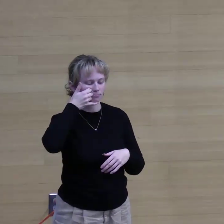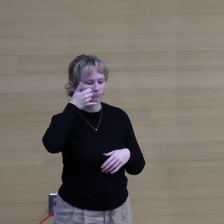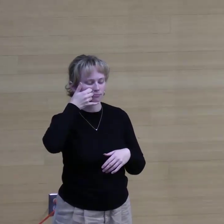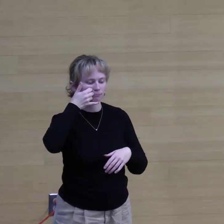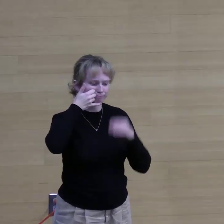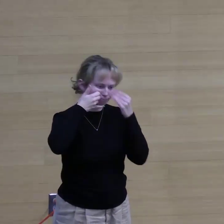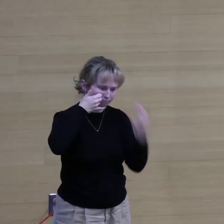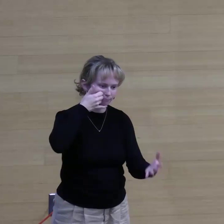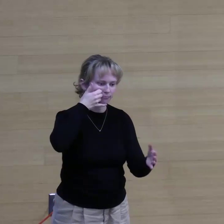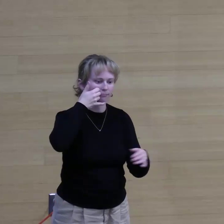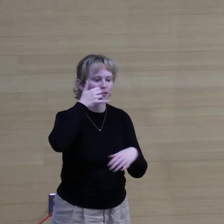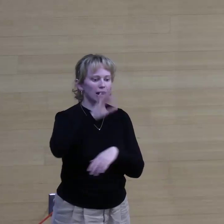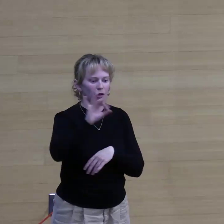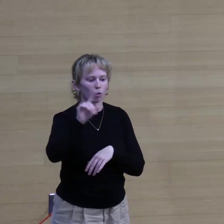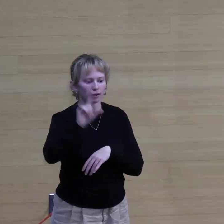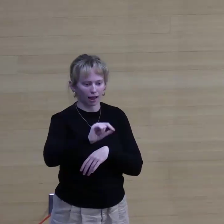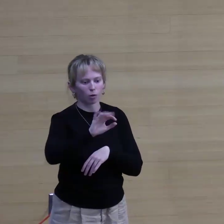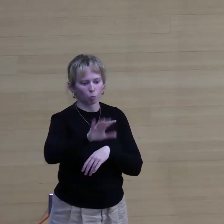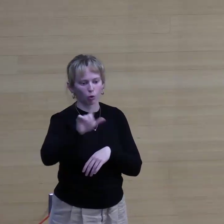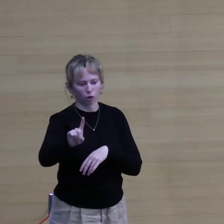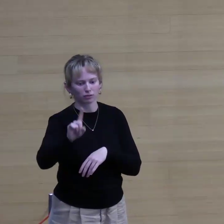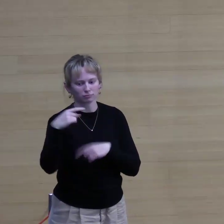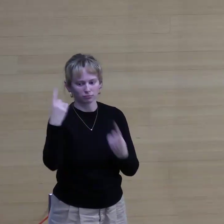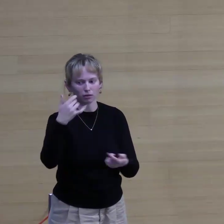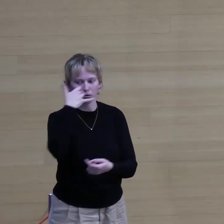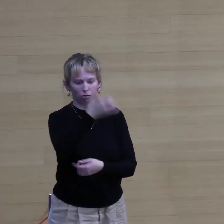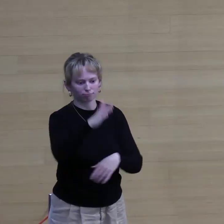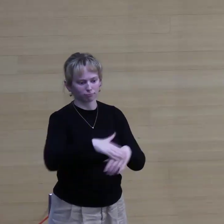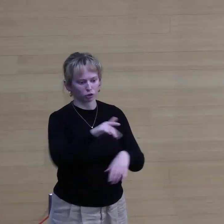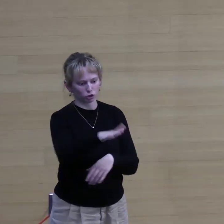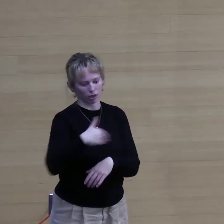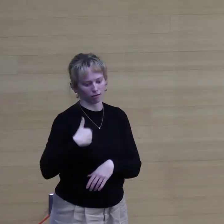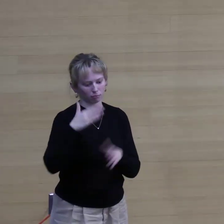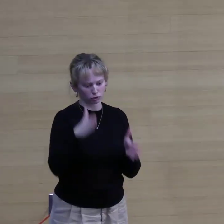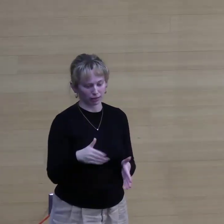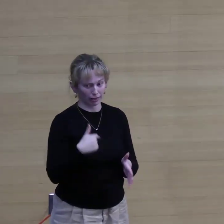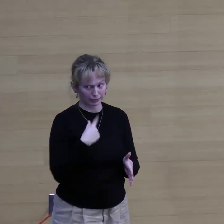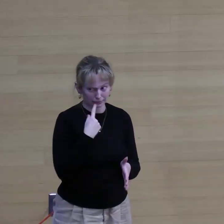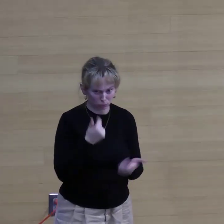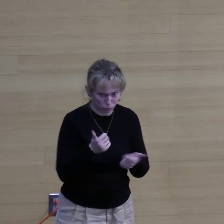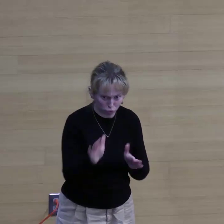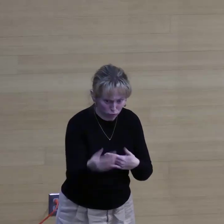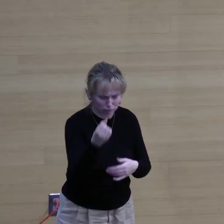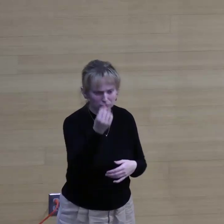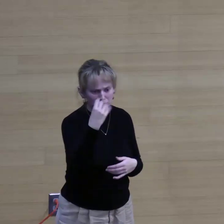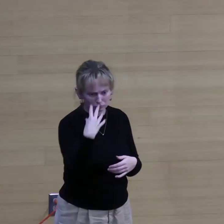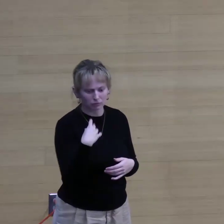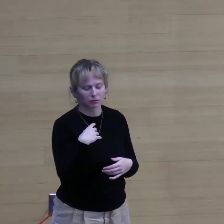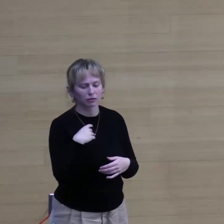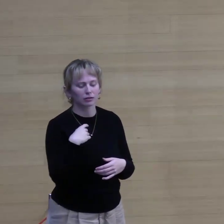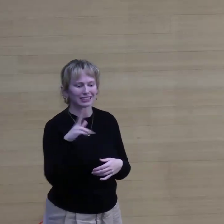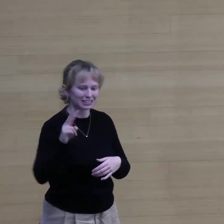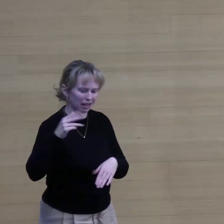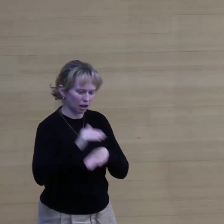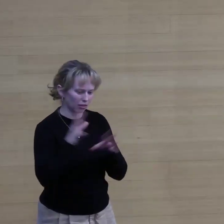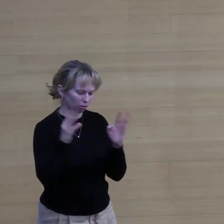has been called on one of your young people. And I was like, okay, what room? And they tell me the room, and it's like the second night of